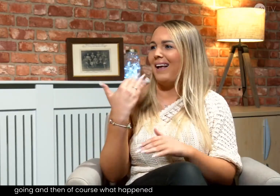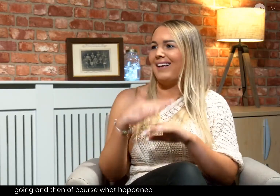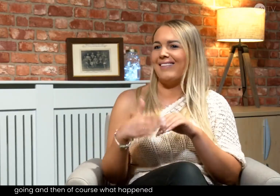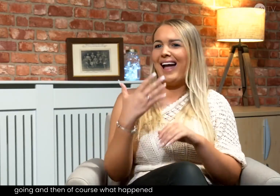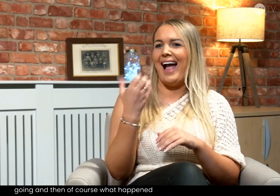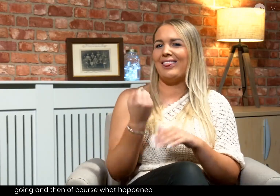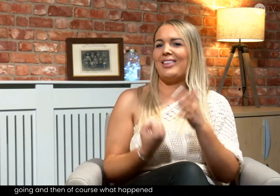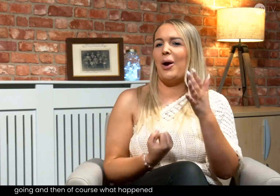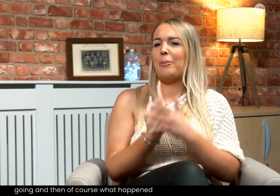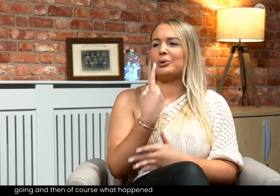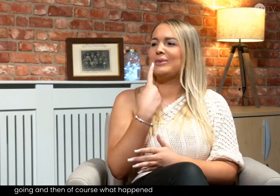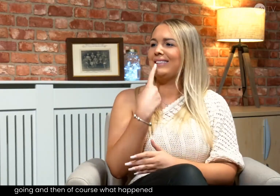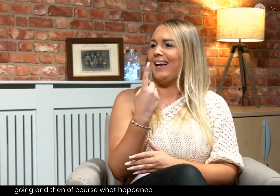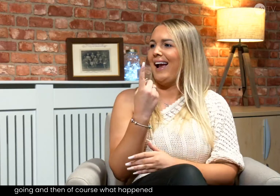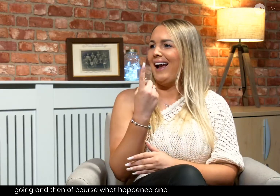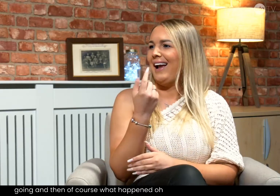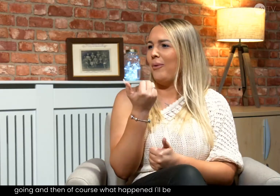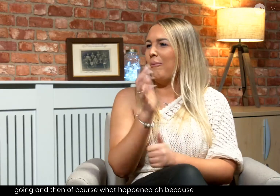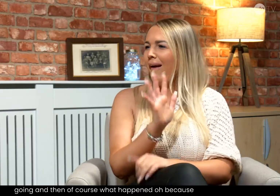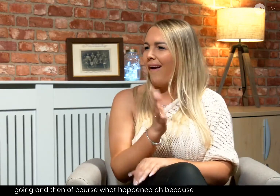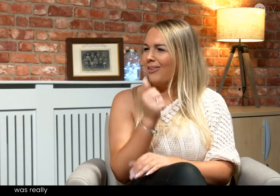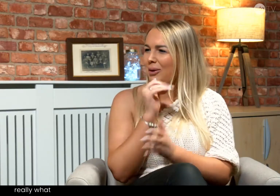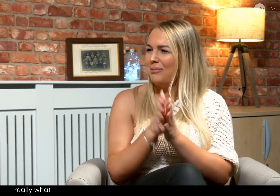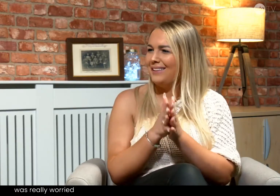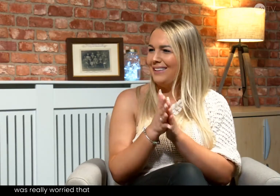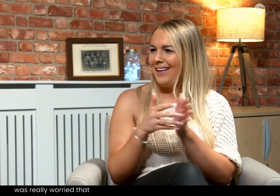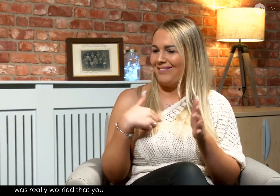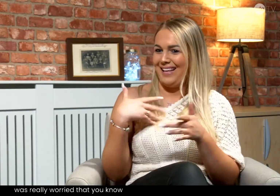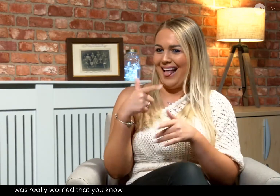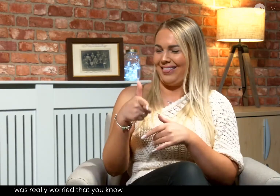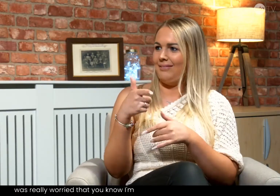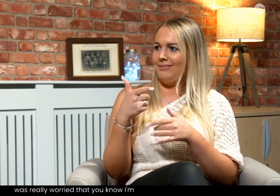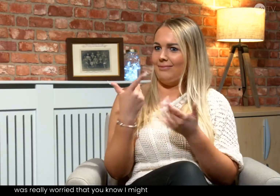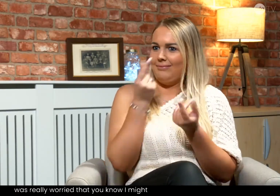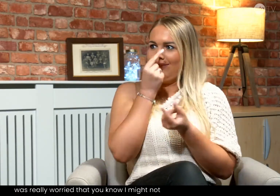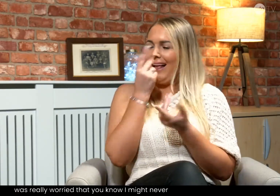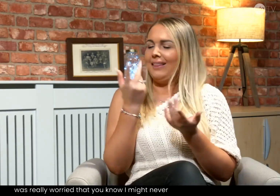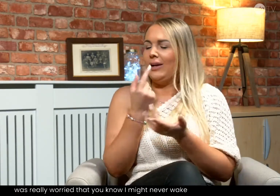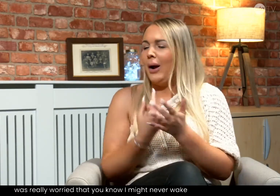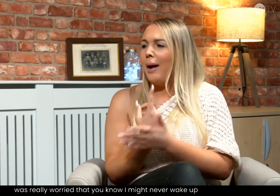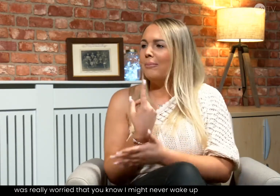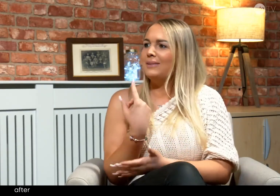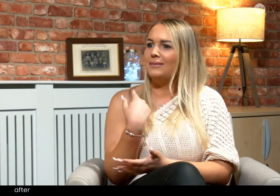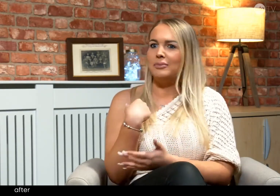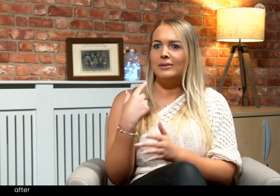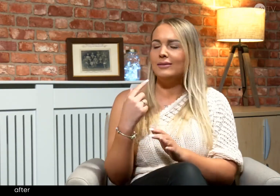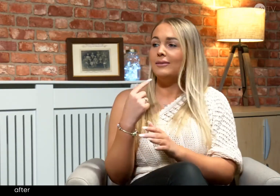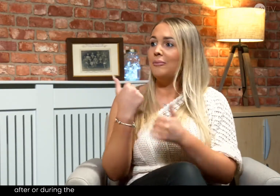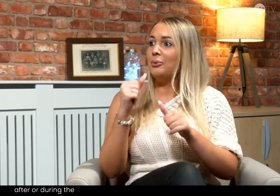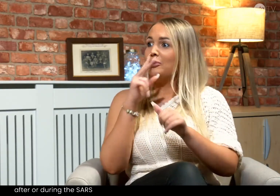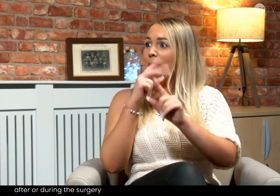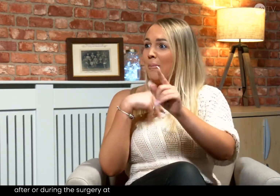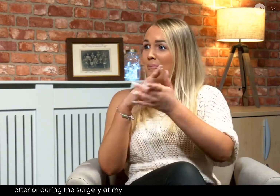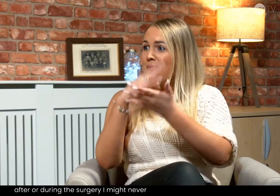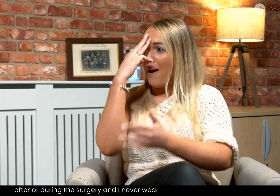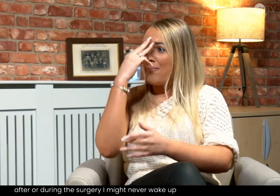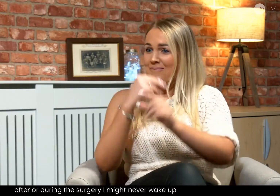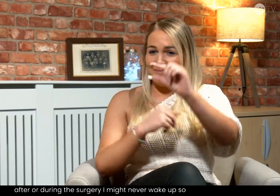Oh, because I was really worried that, you know, I might never wake up after or during the surgery. I might never wake up. So you never know what's going to happen.